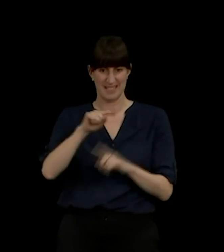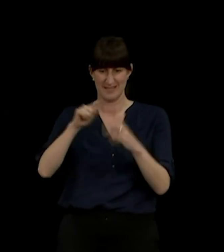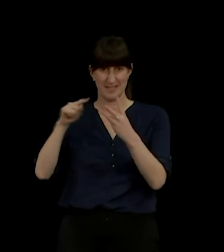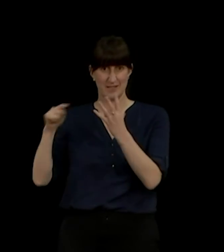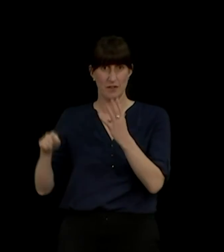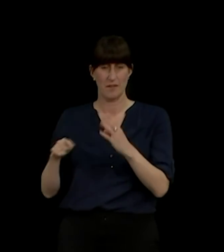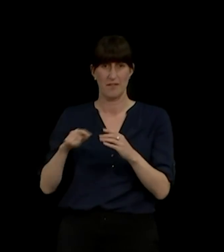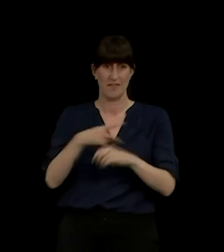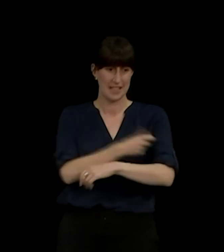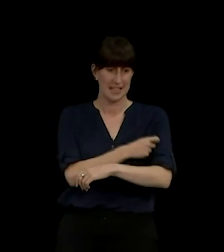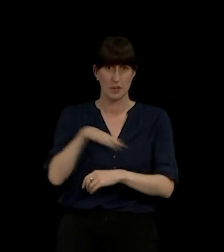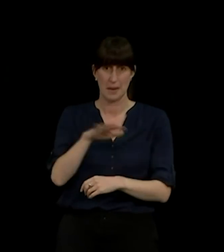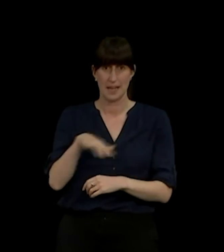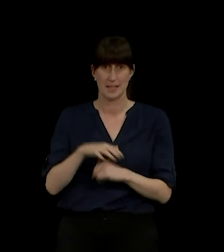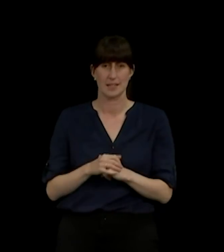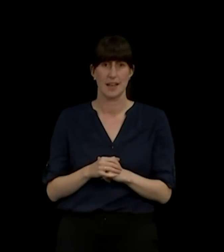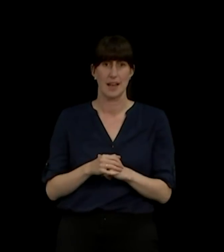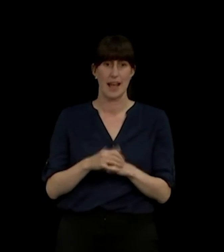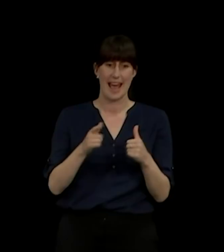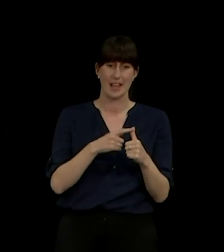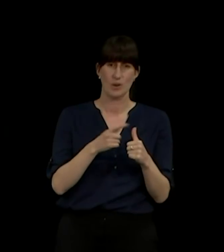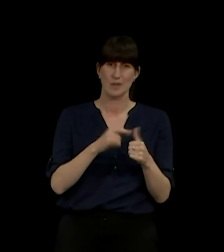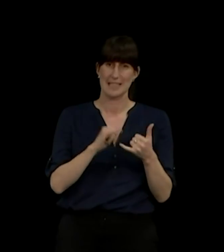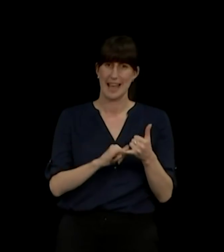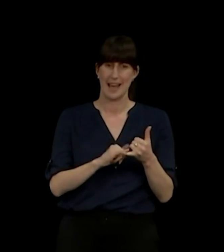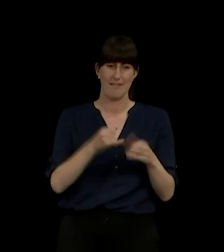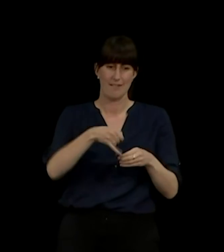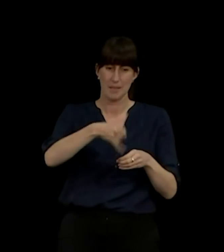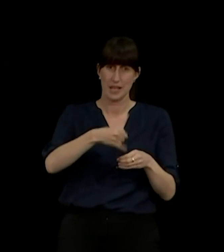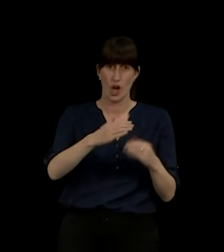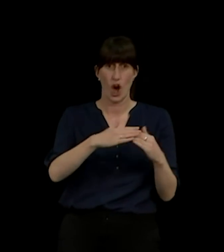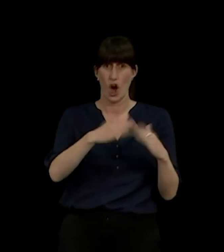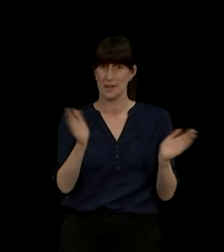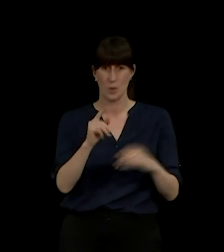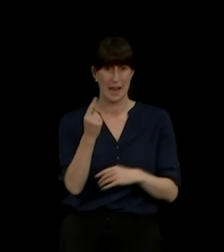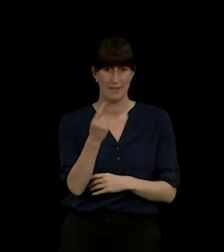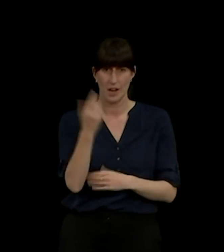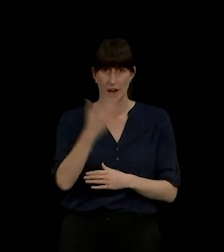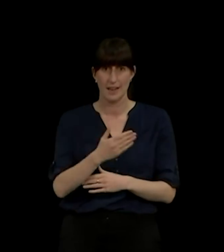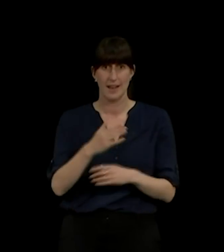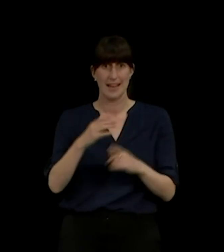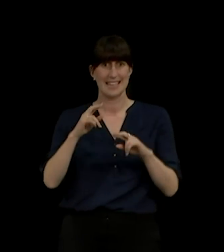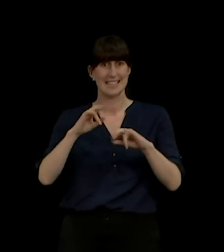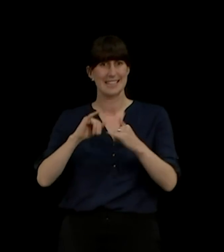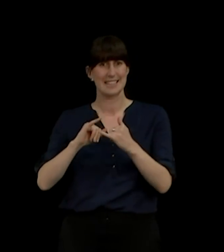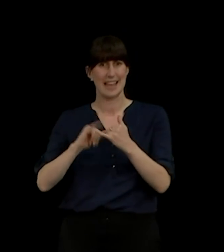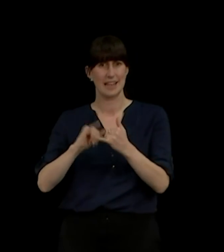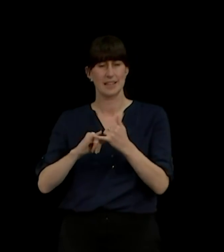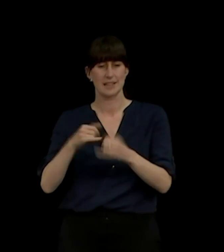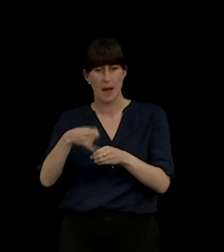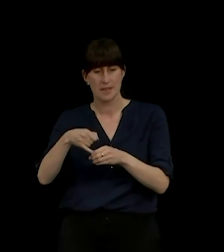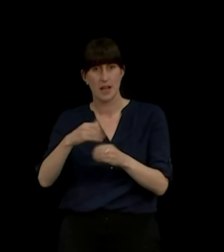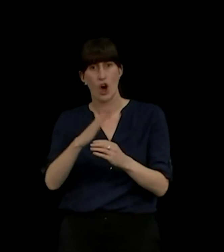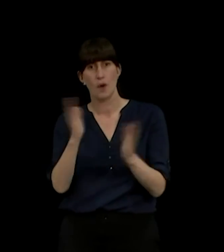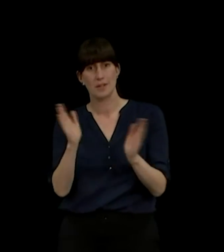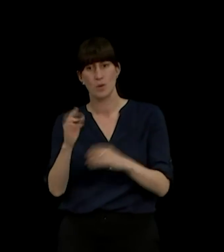until 3:30. Anglesea Pharmacy is open until 11 p.m. Sanders Pharmacy until 3 p.m. And